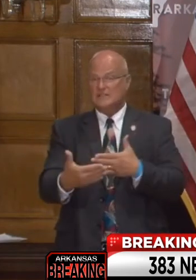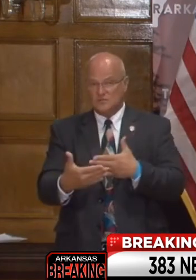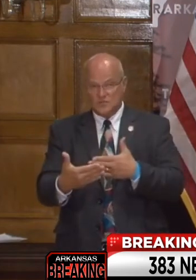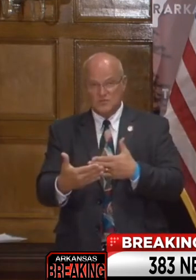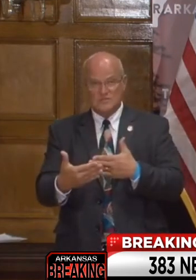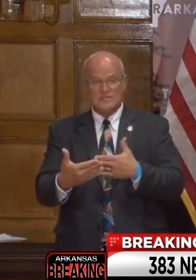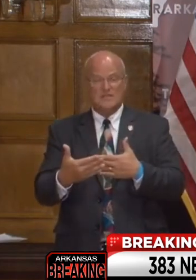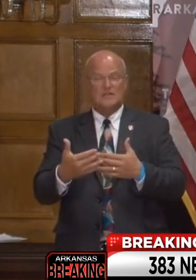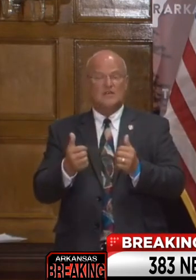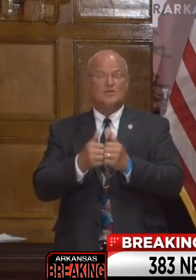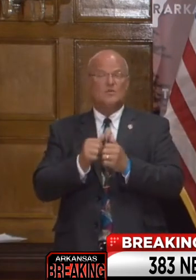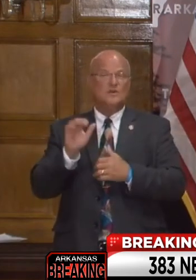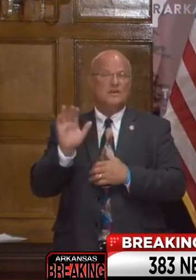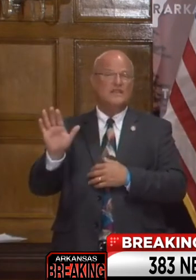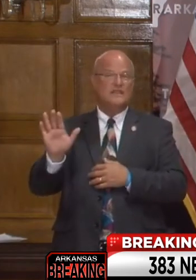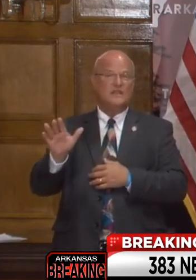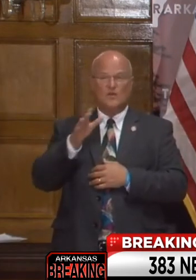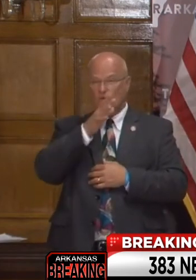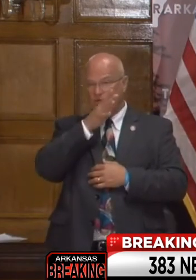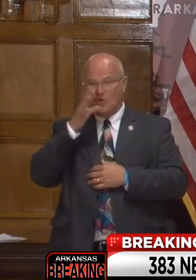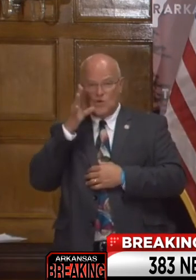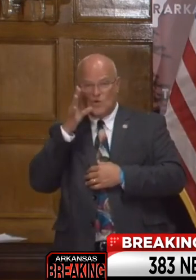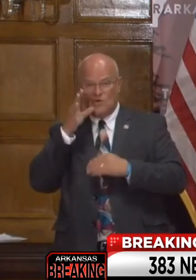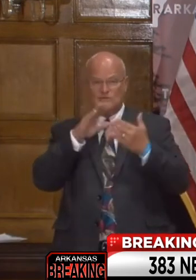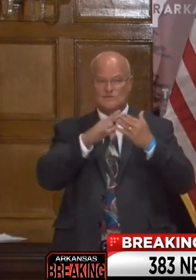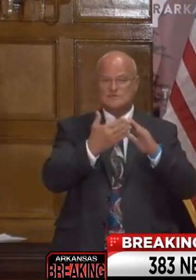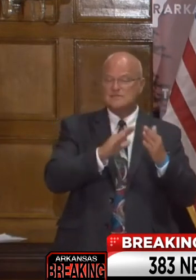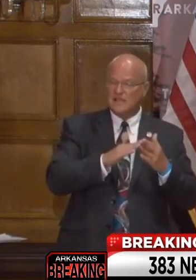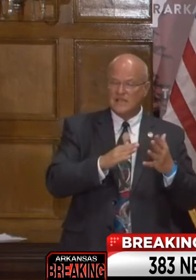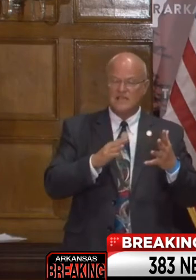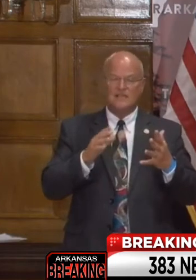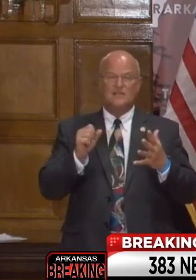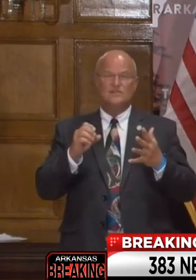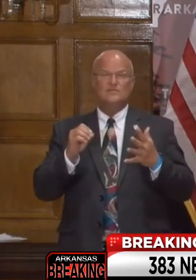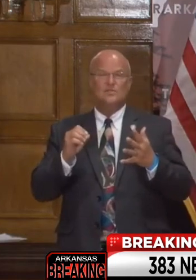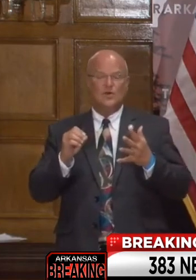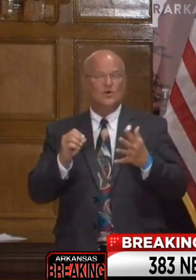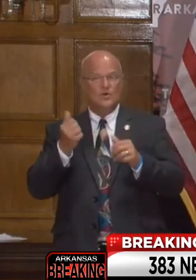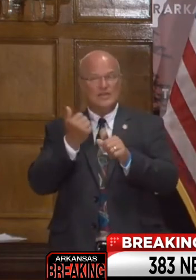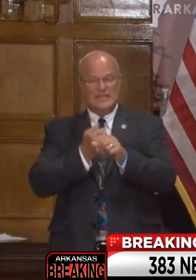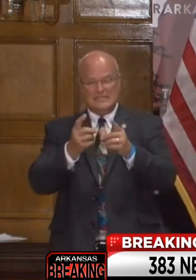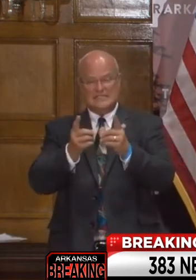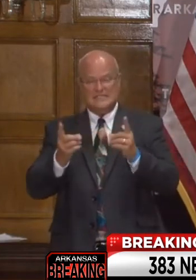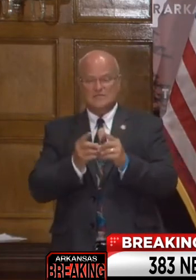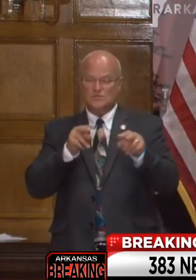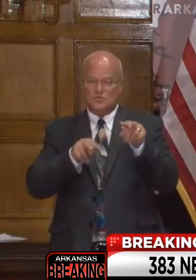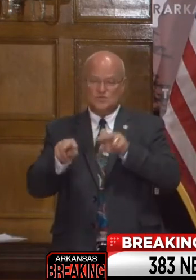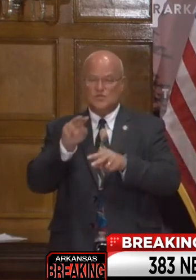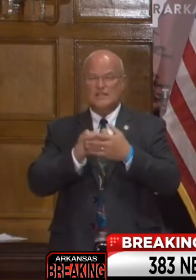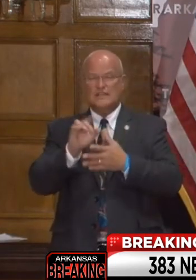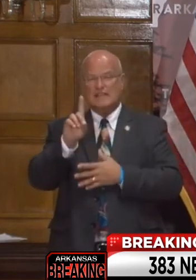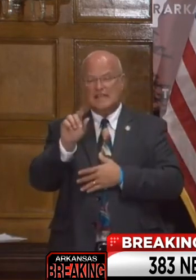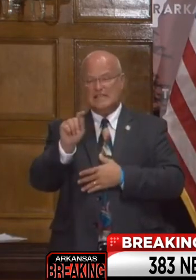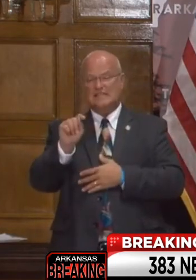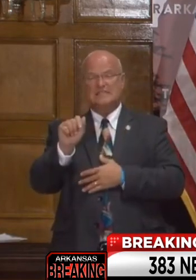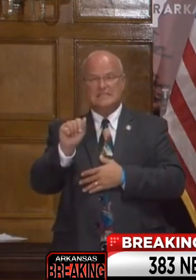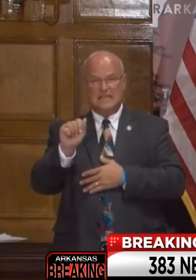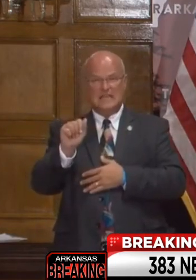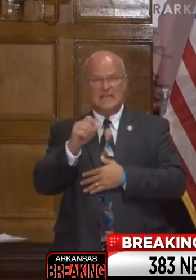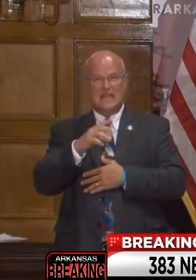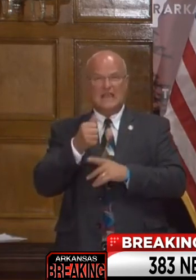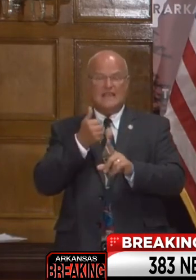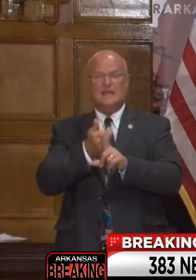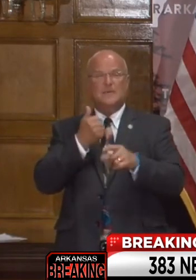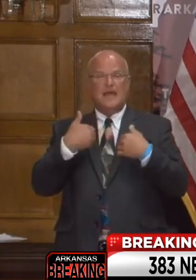arrangements, in their rural versus urban settings. And so each district needs to look at that data and